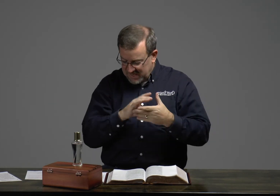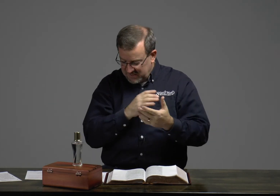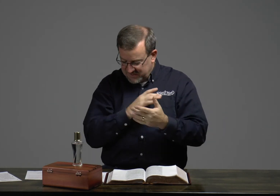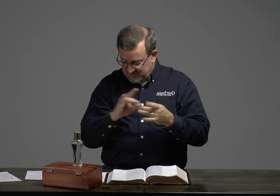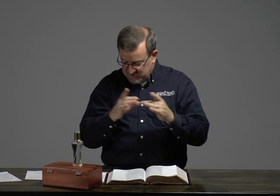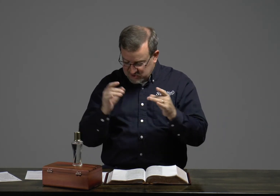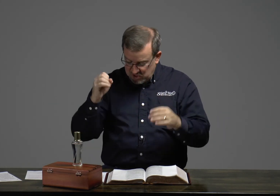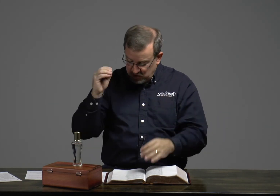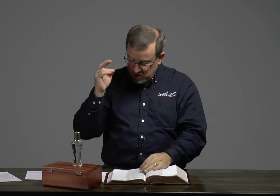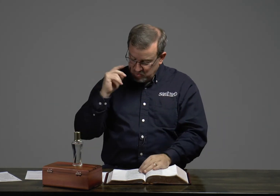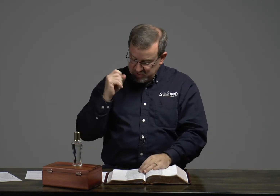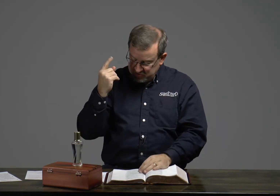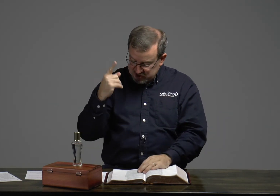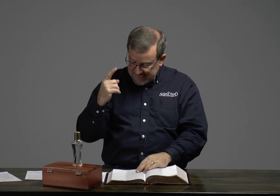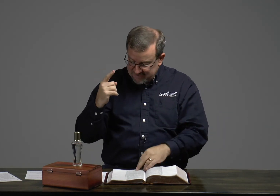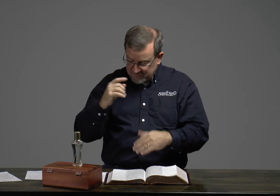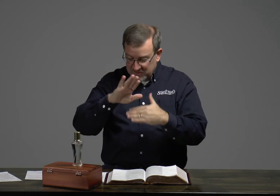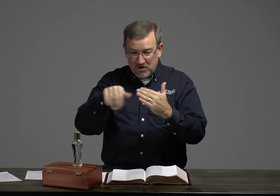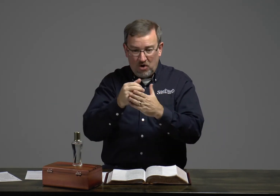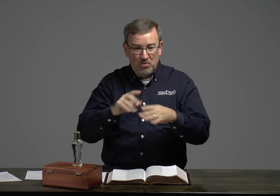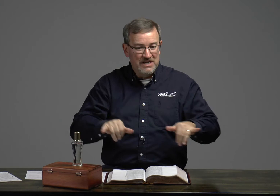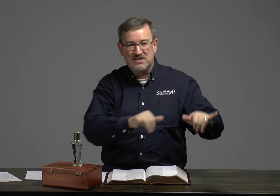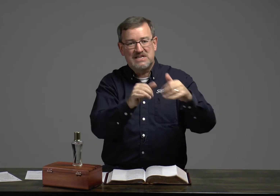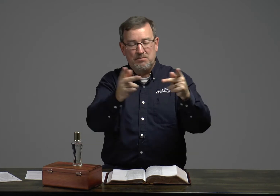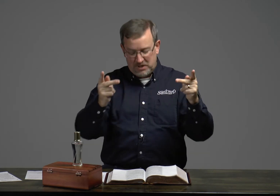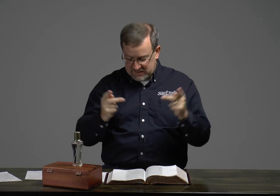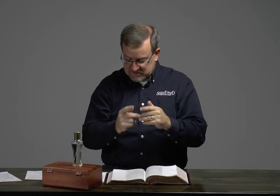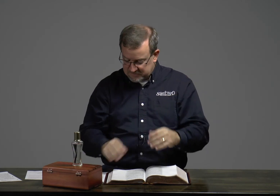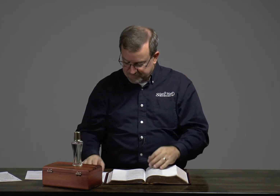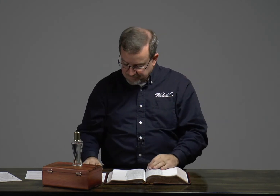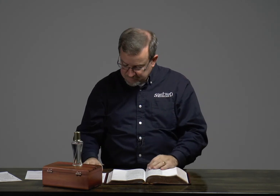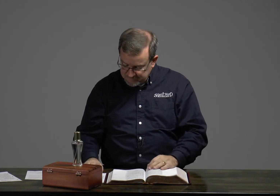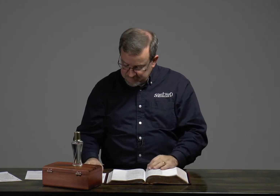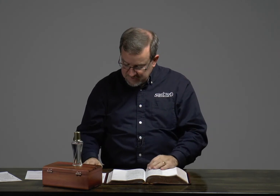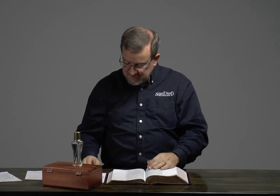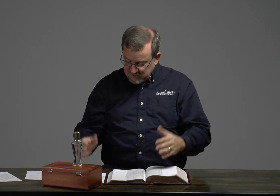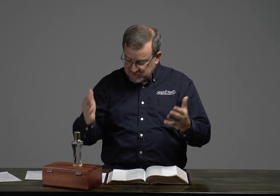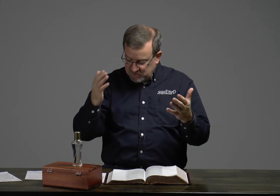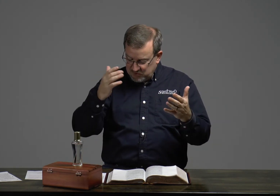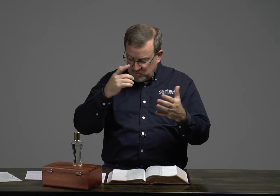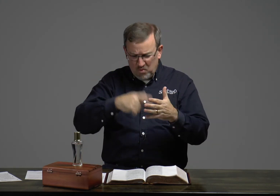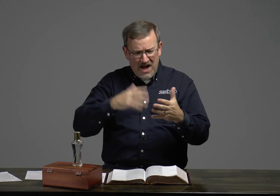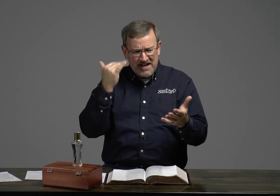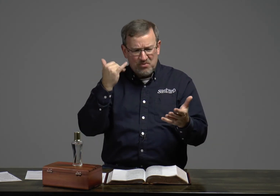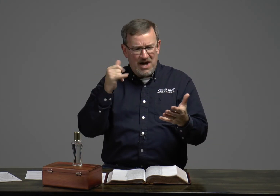I love that verse. So we understand that all were in the same place. So why was